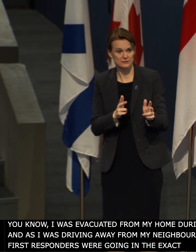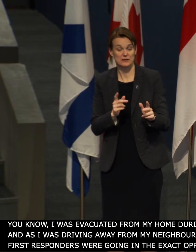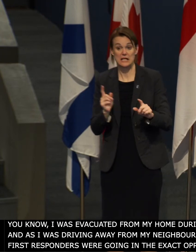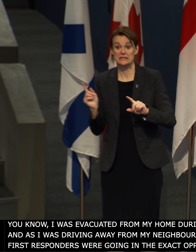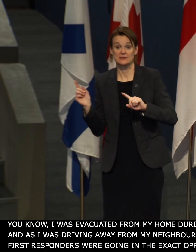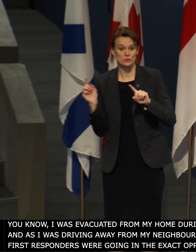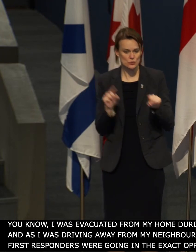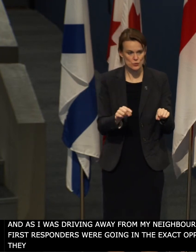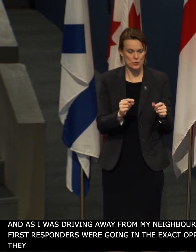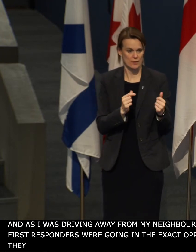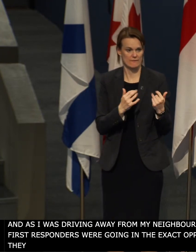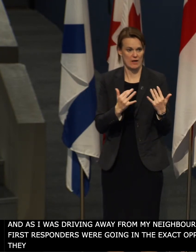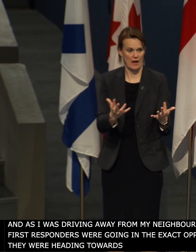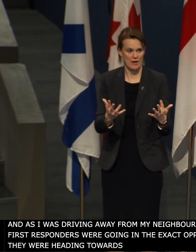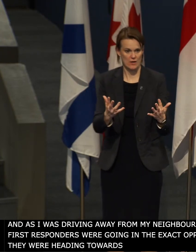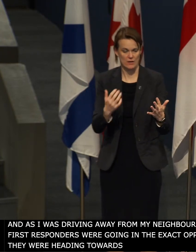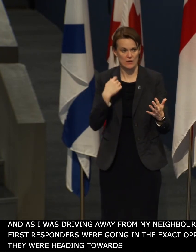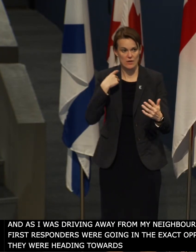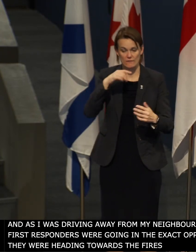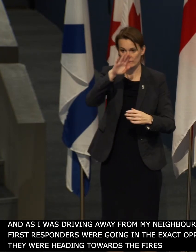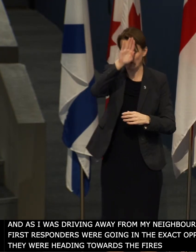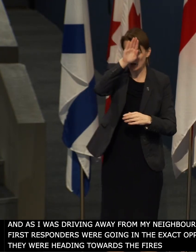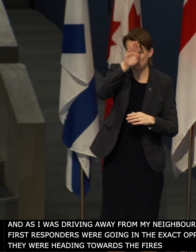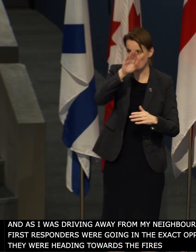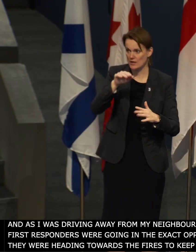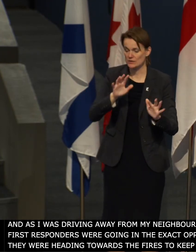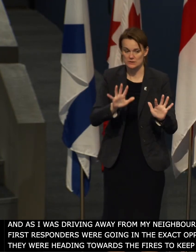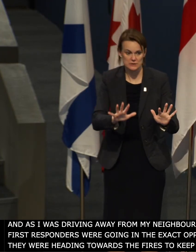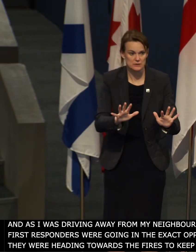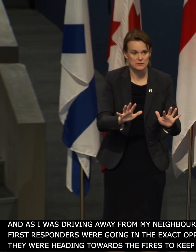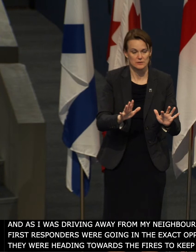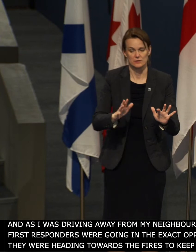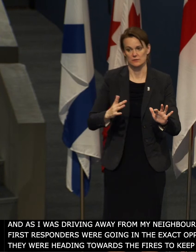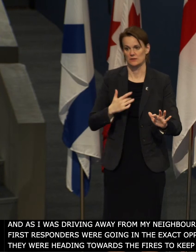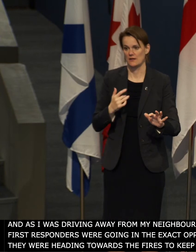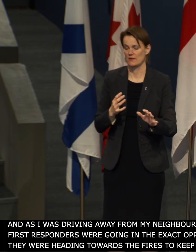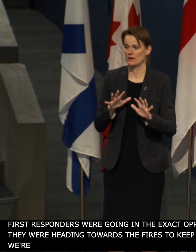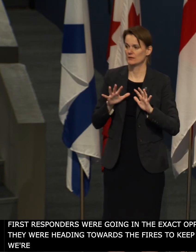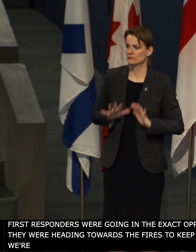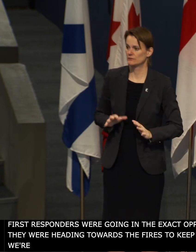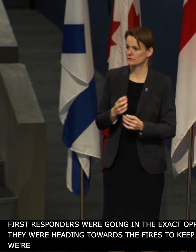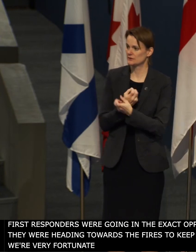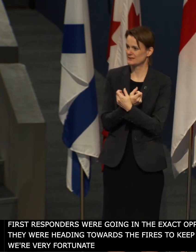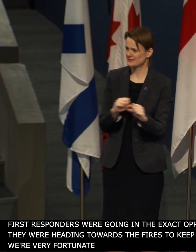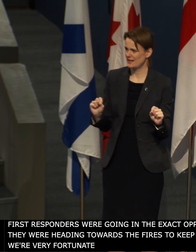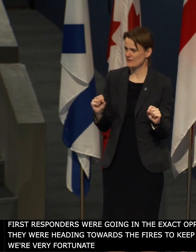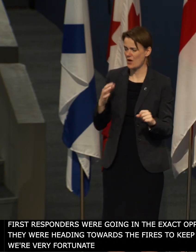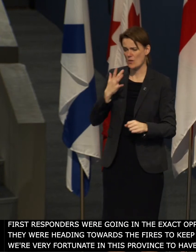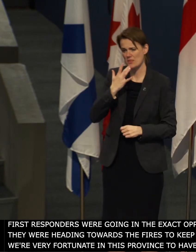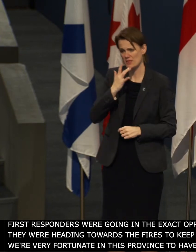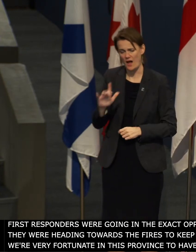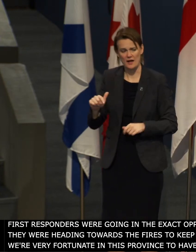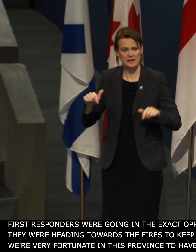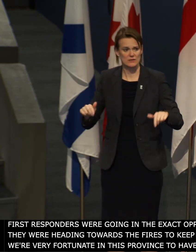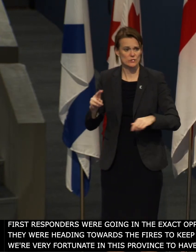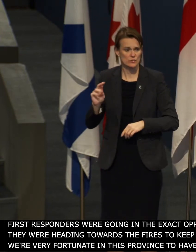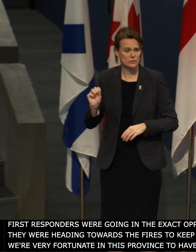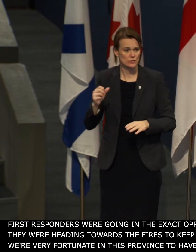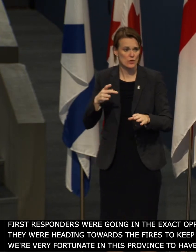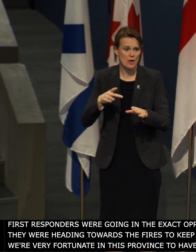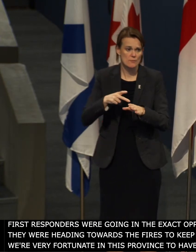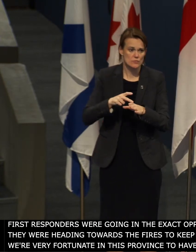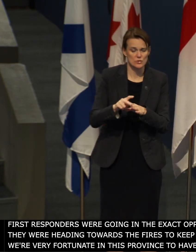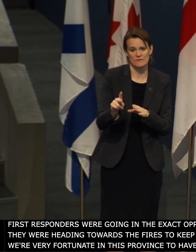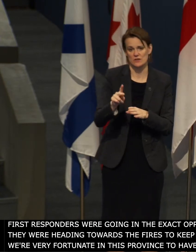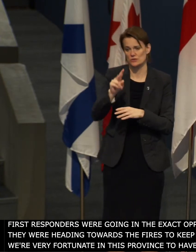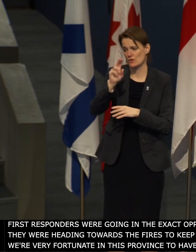heading towards the fires to keep us all safe. We're very fortunate in this province to have such a professional first responder